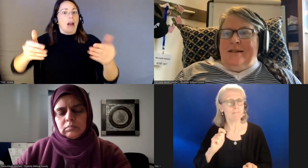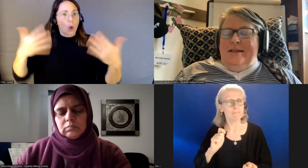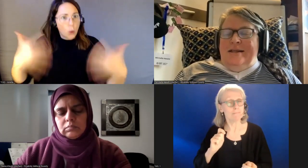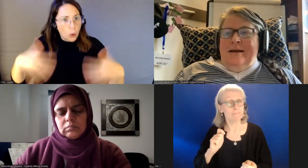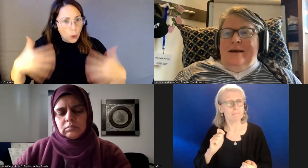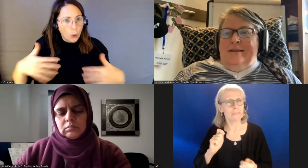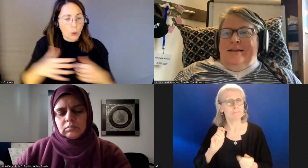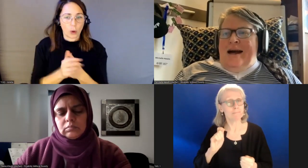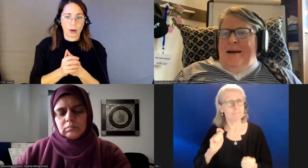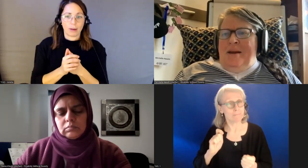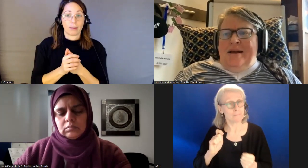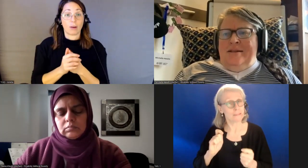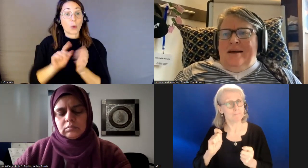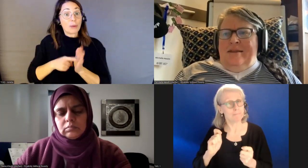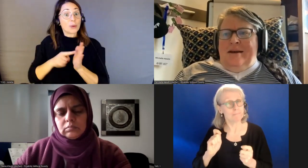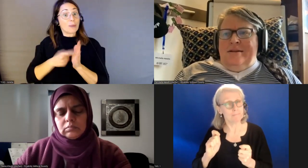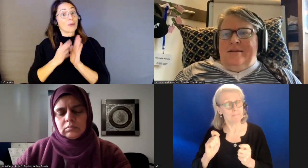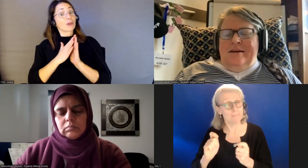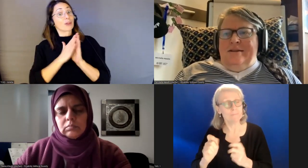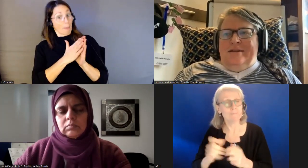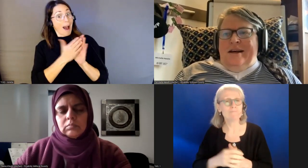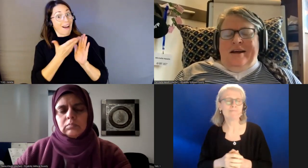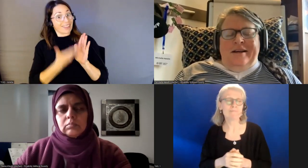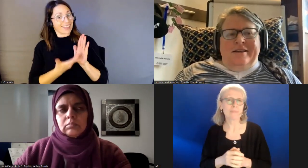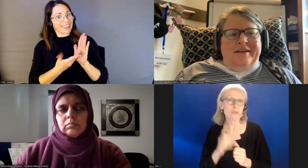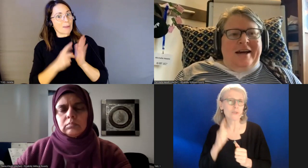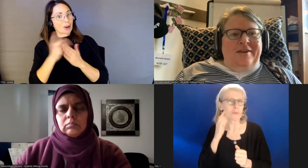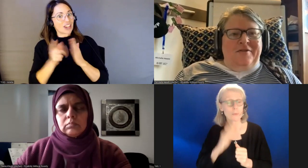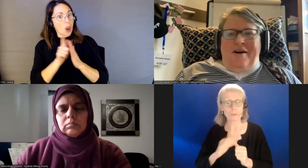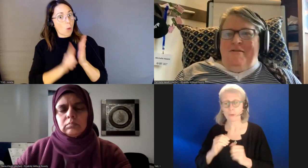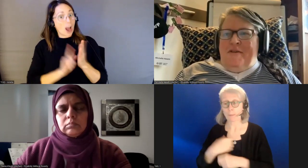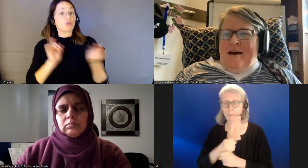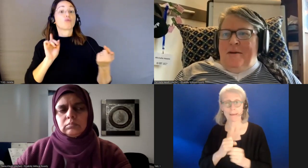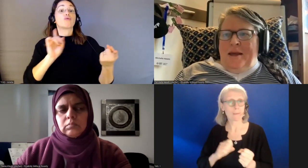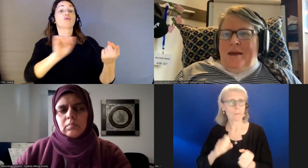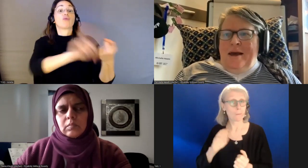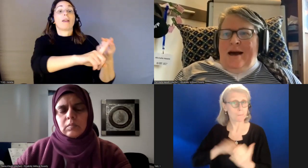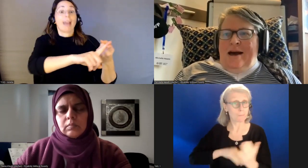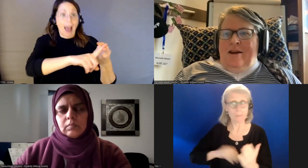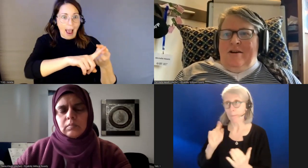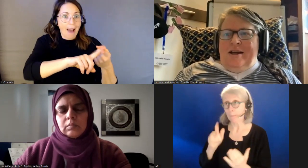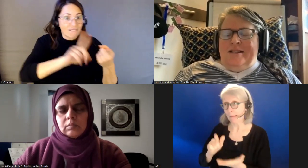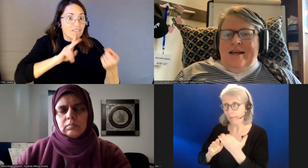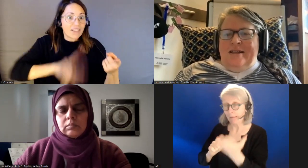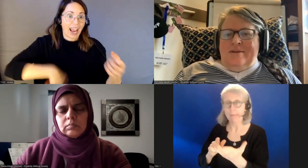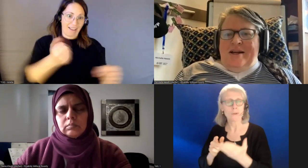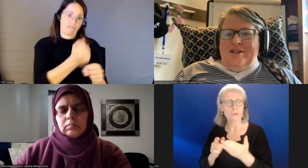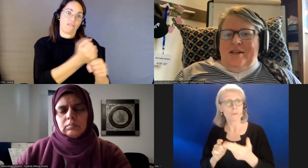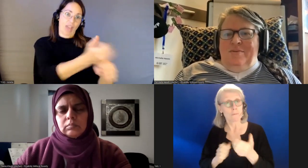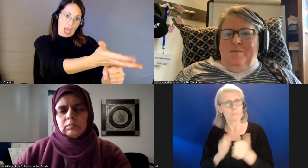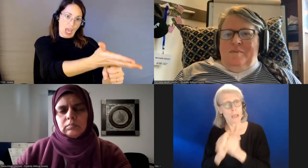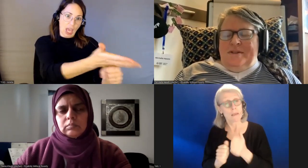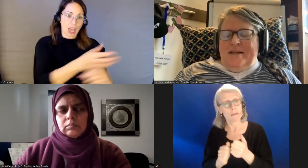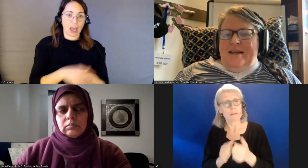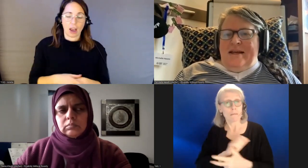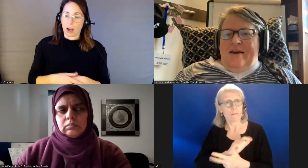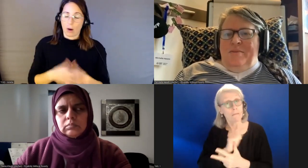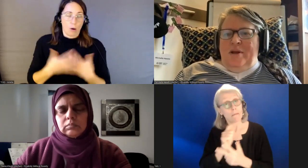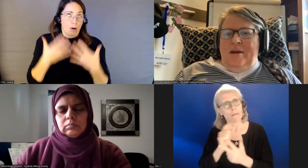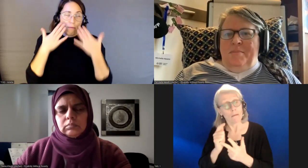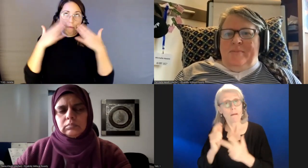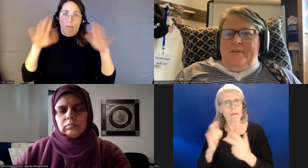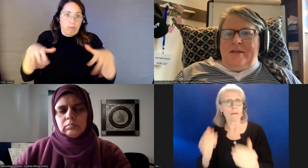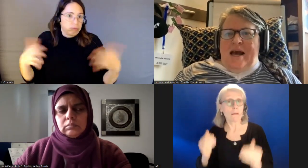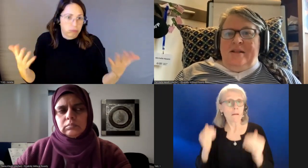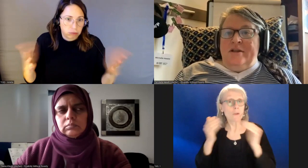being enacted, the timelines are things that kind of horrify me. How long it takes to will take to get